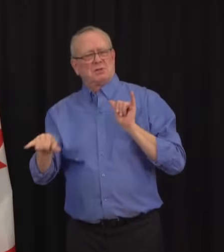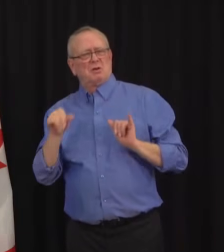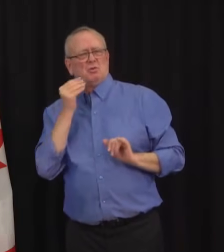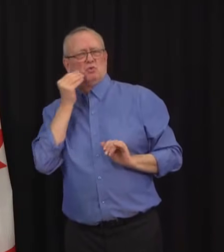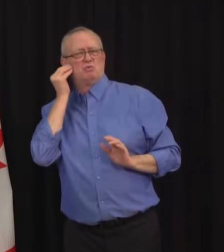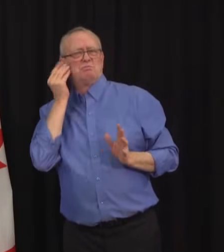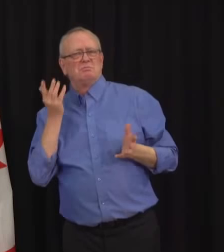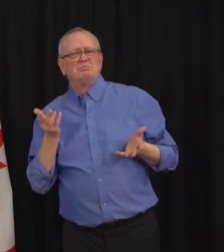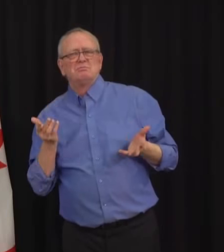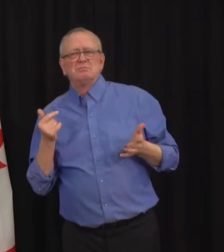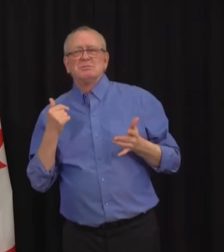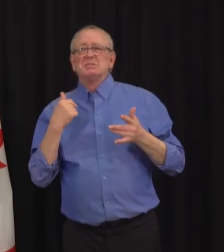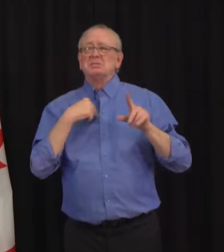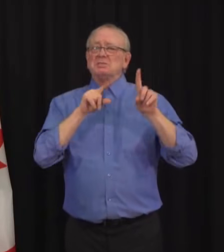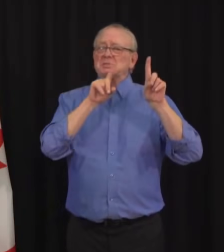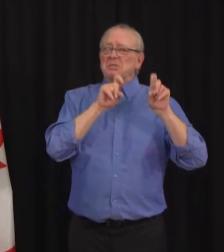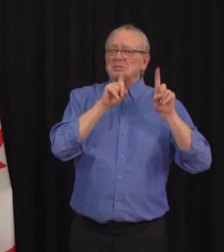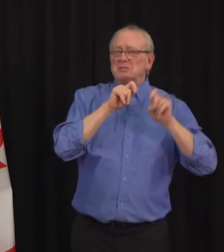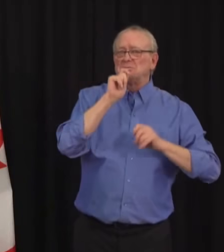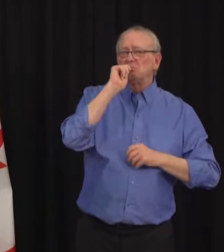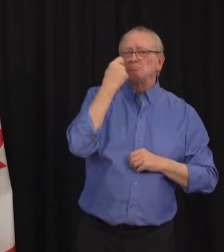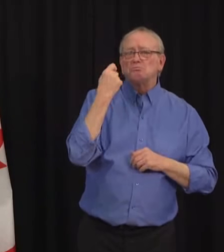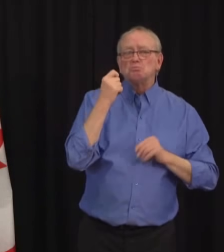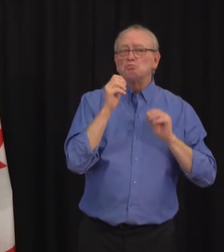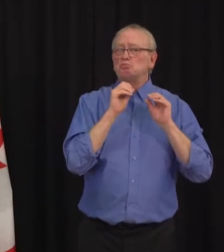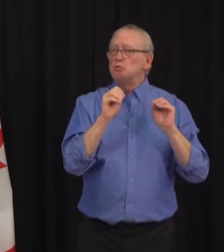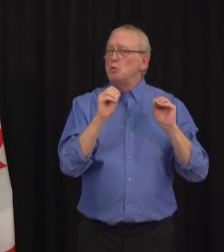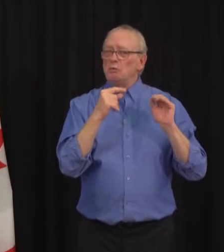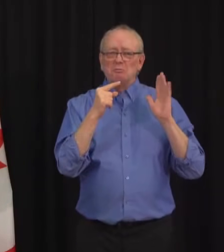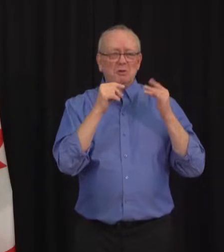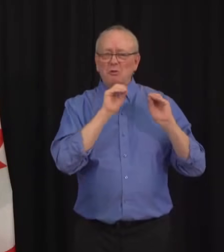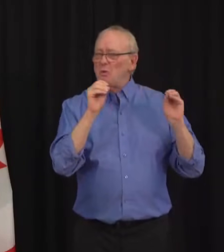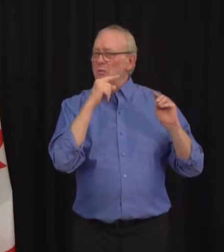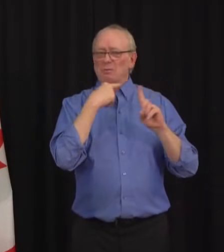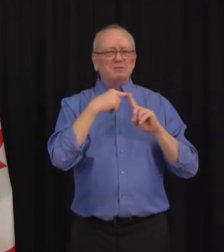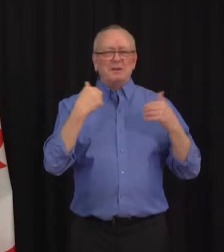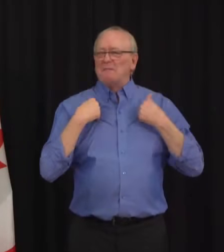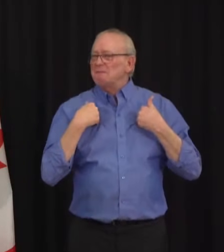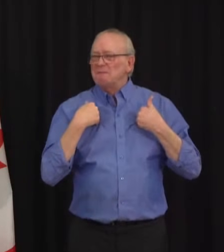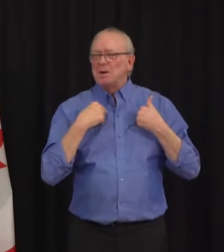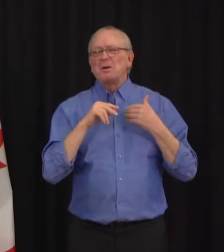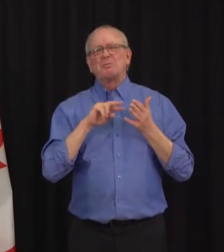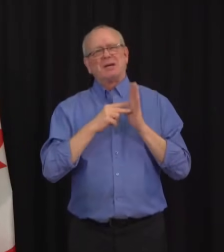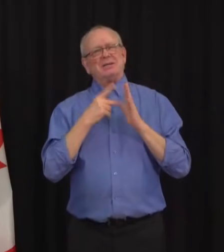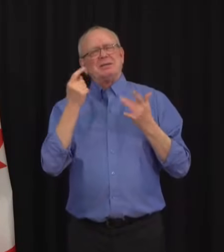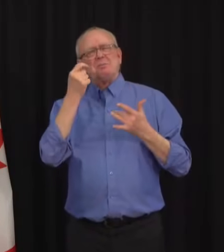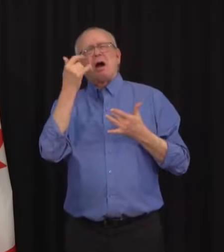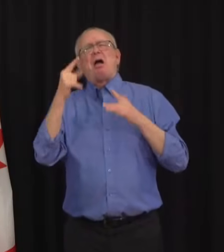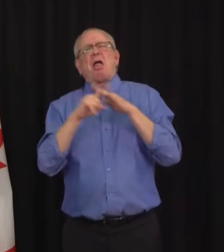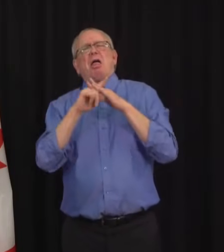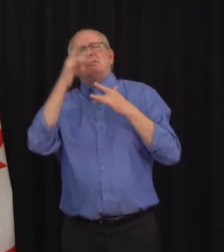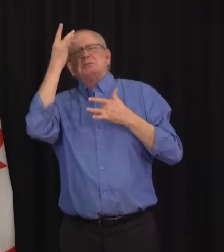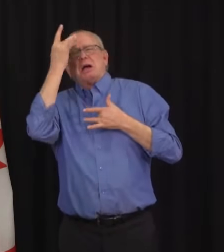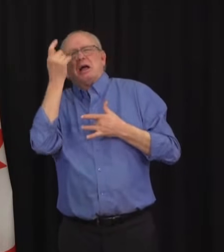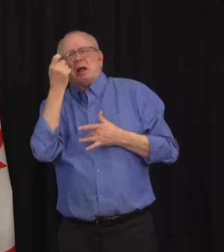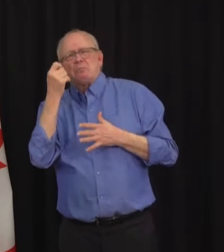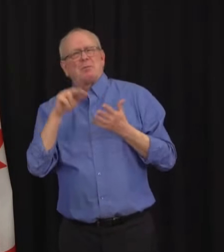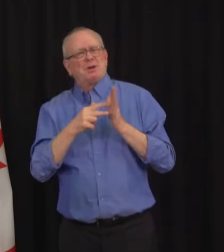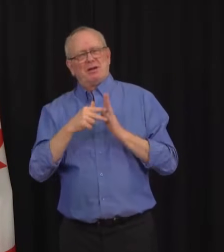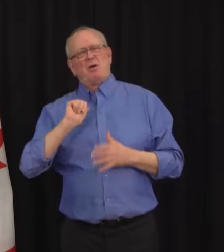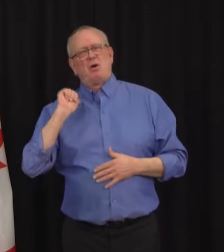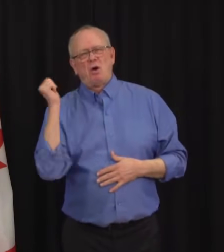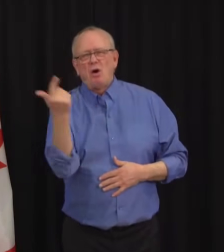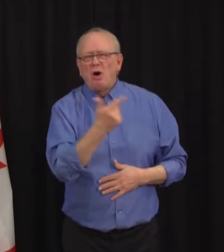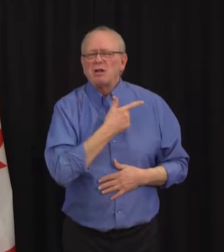potential to be exposed to COVID, and we all need to be compassionate to those who end up as cases or close